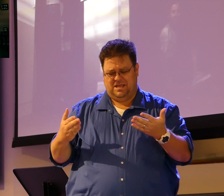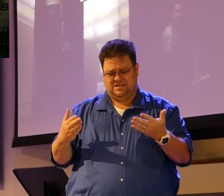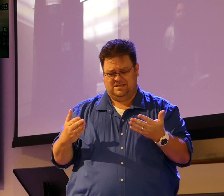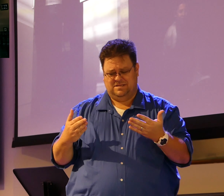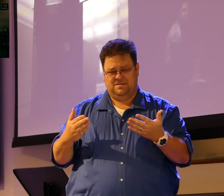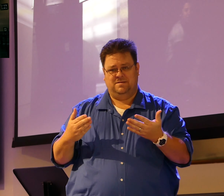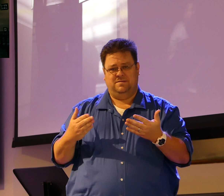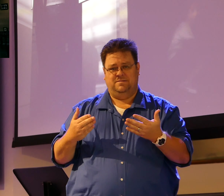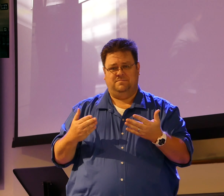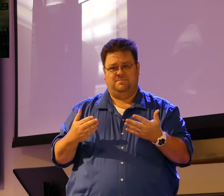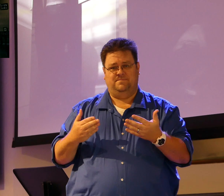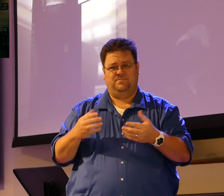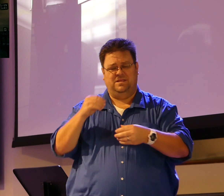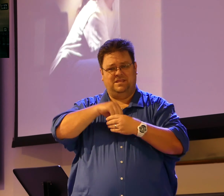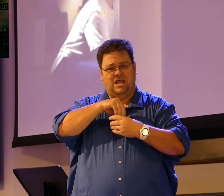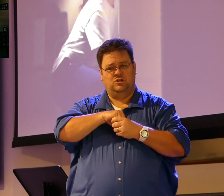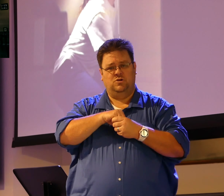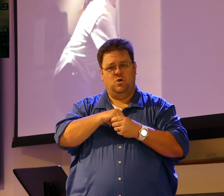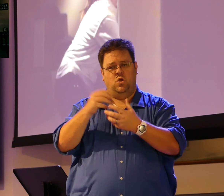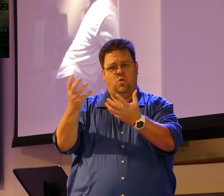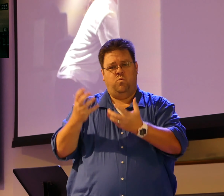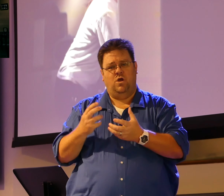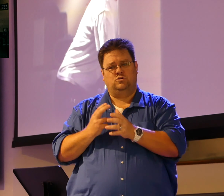and everything inside you wants to run